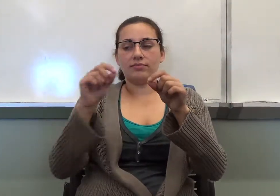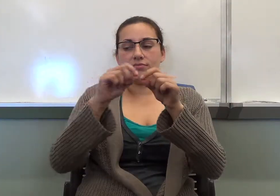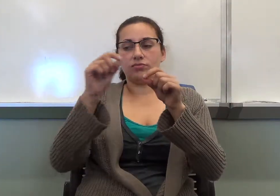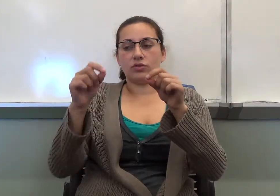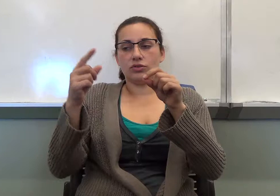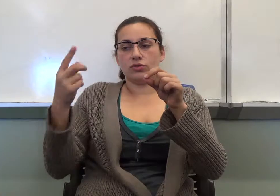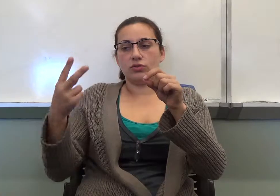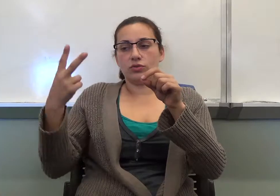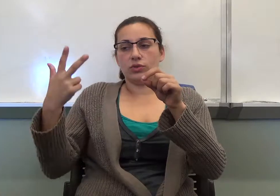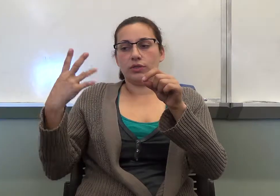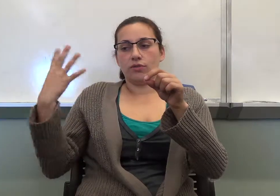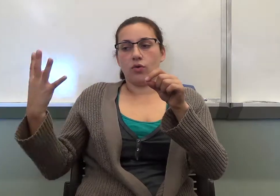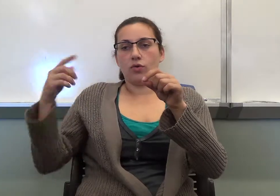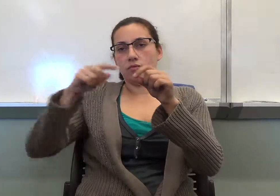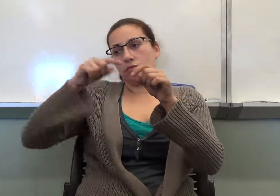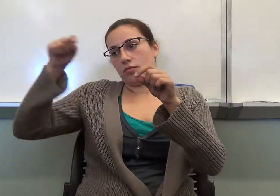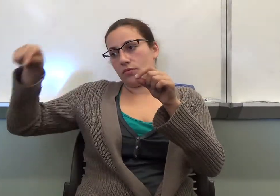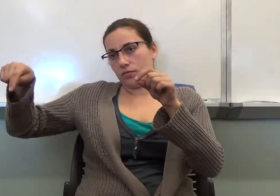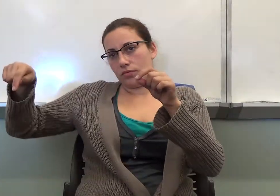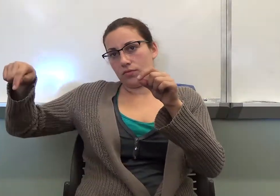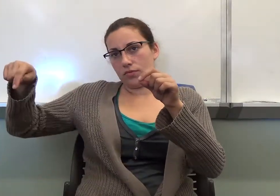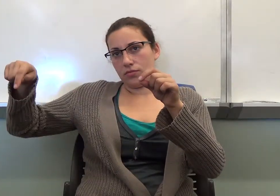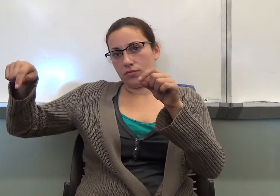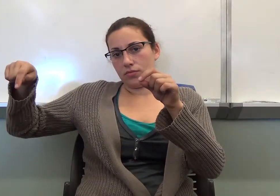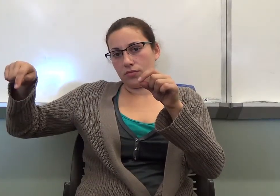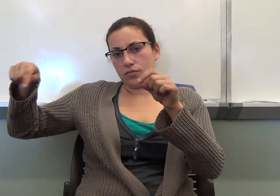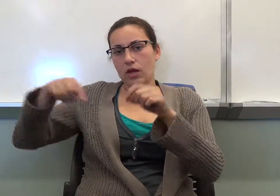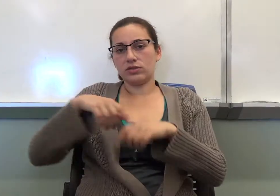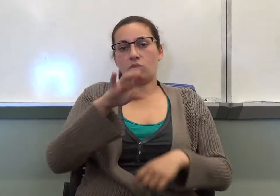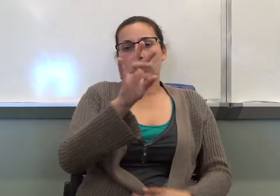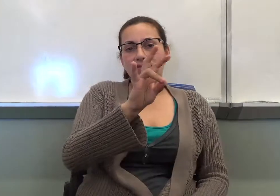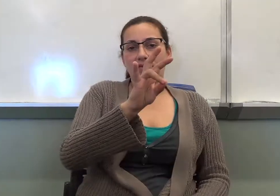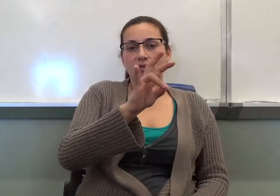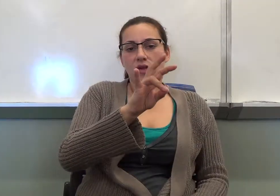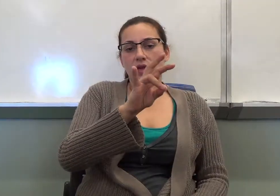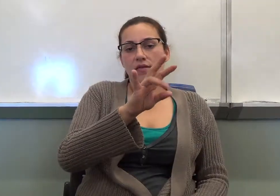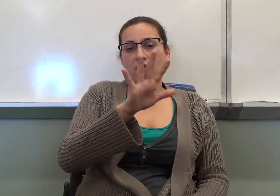3, 4. Okay, that's 75000.